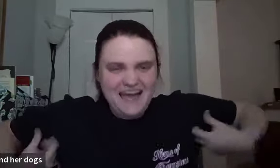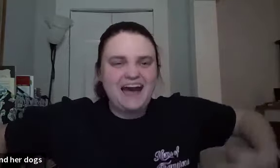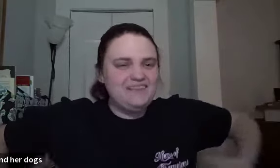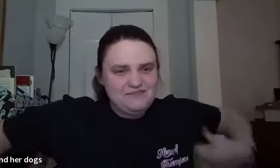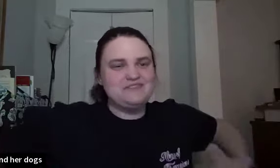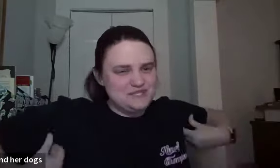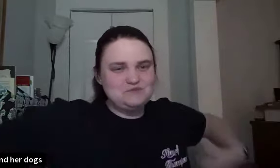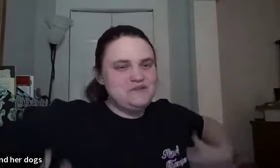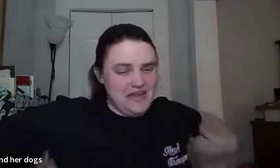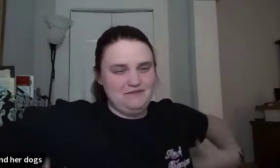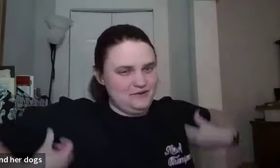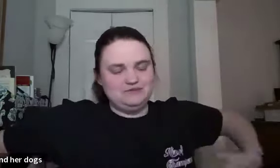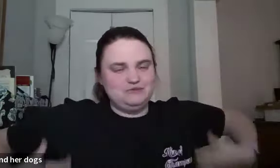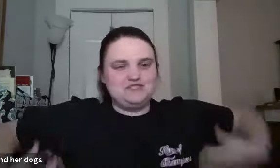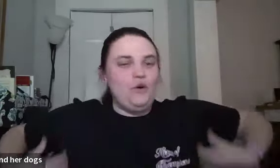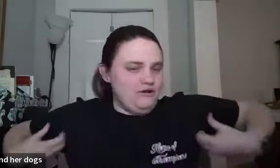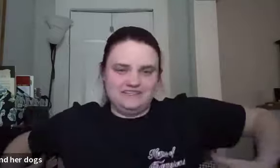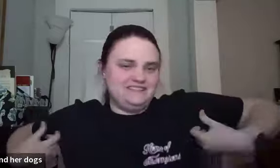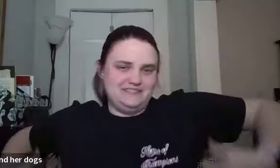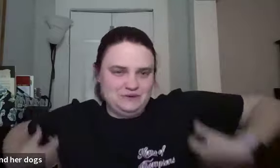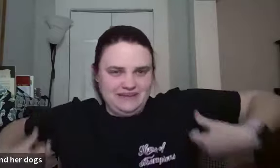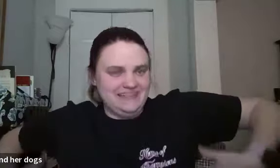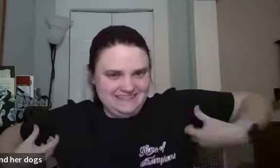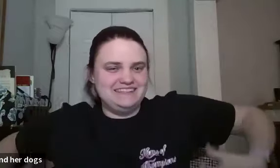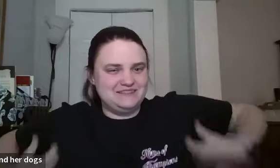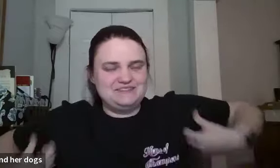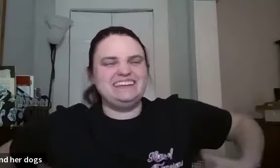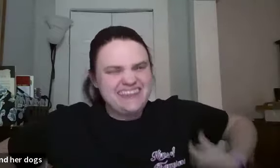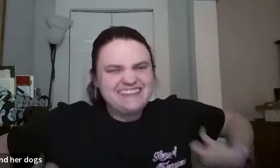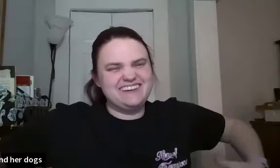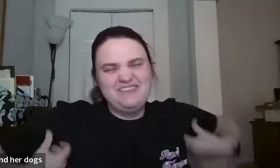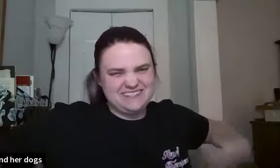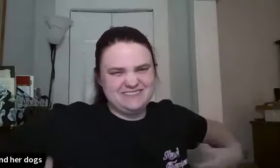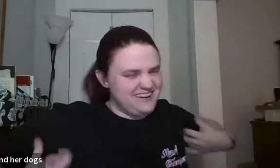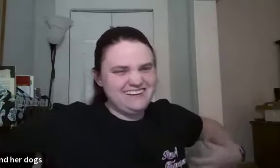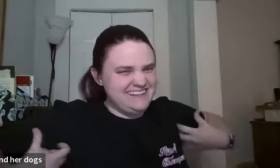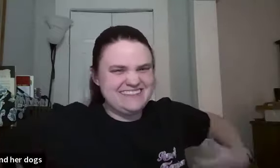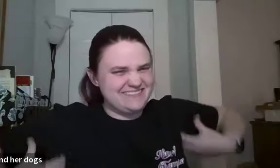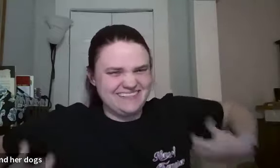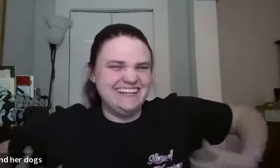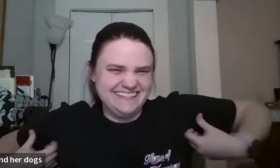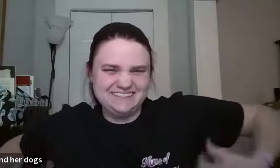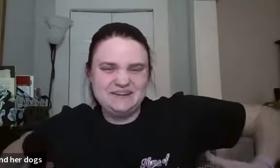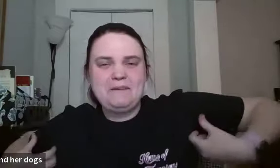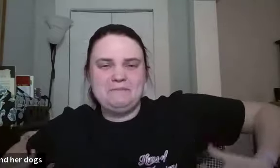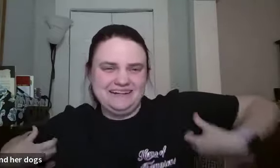I love that this is one like we've just all done since we were kids. And so I was like, yes, obviously we're all gonna know this one.